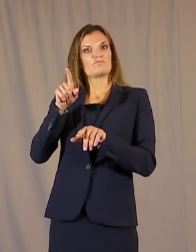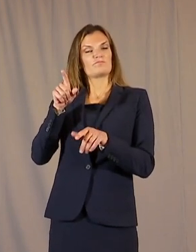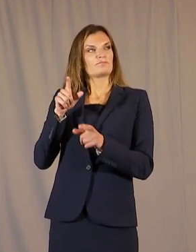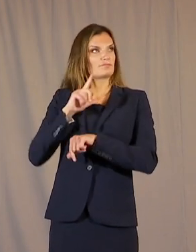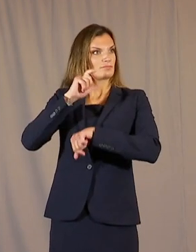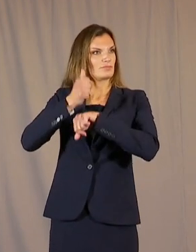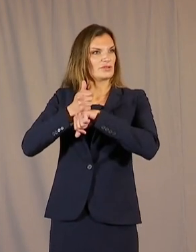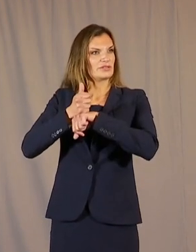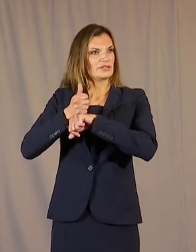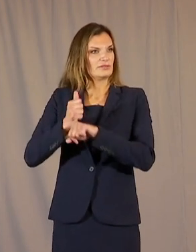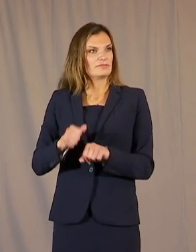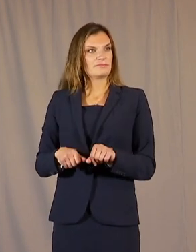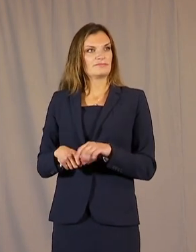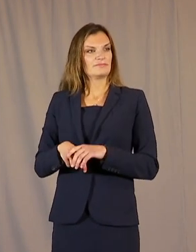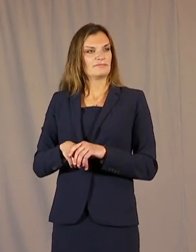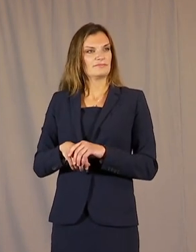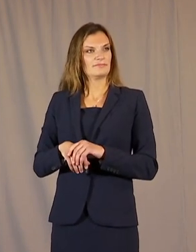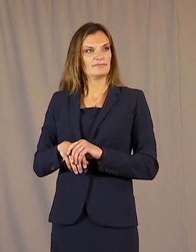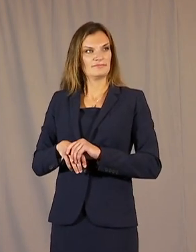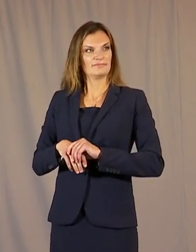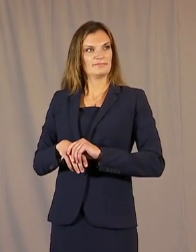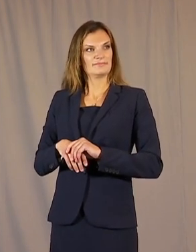best practices in the field.